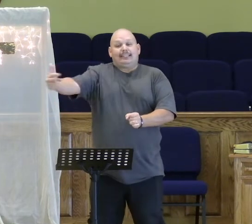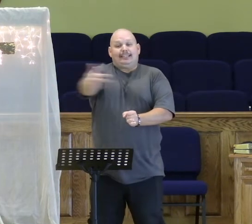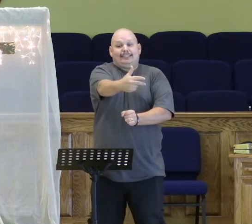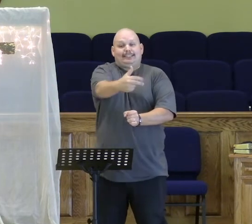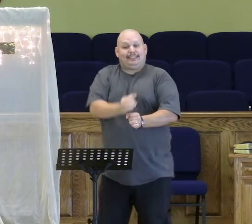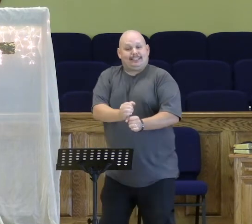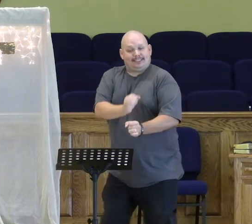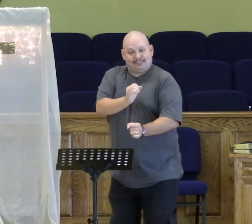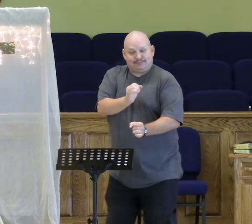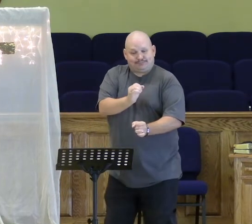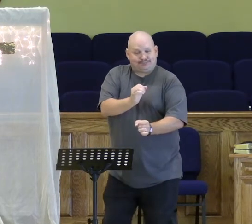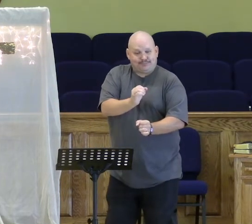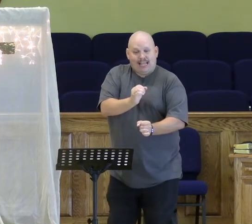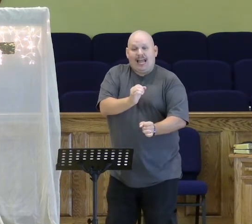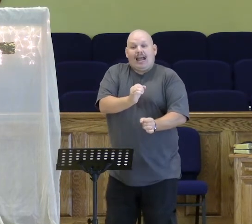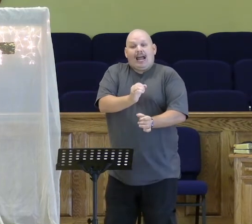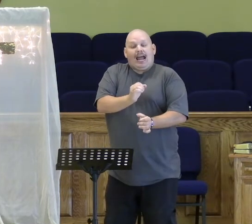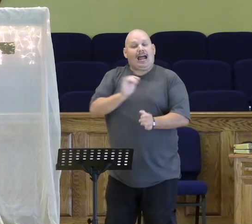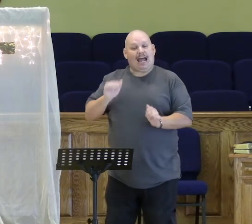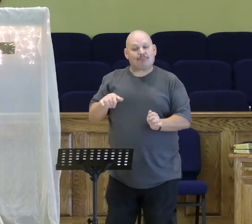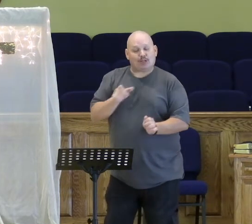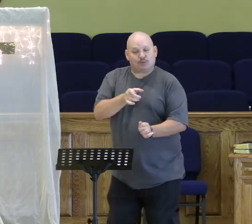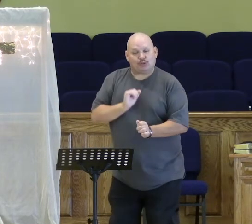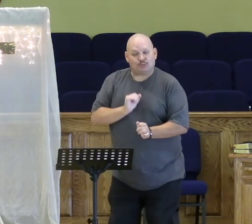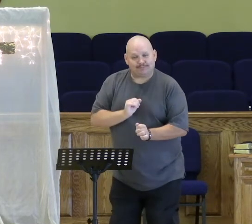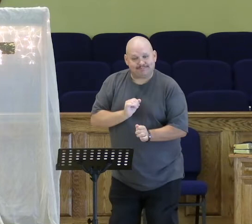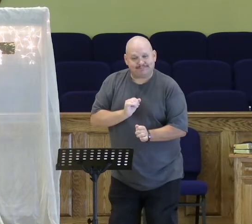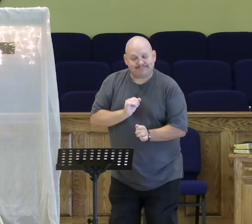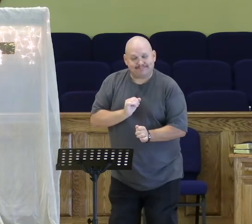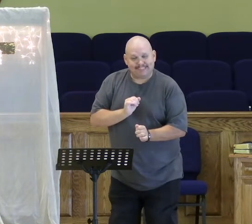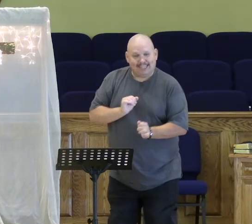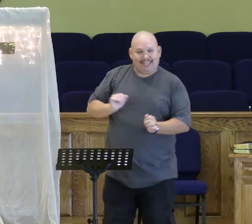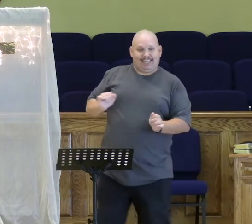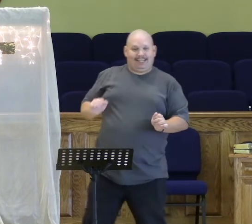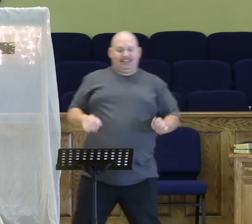and the car comes up. And there she is. How are you?